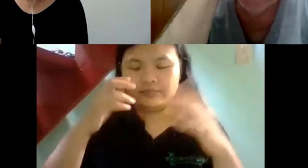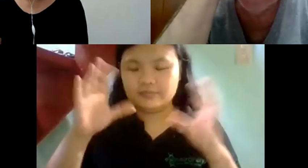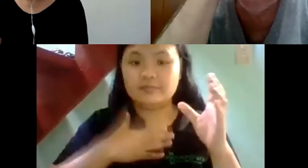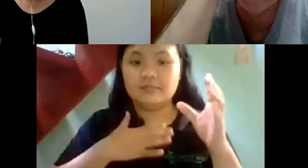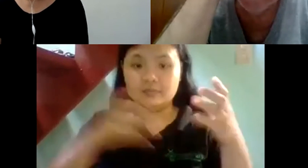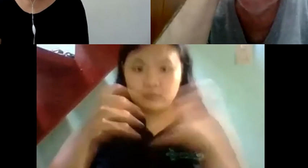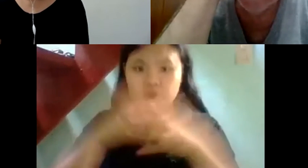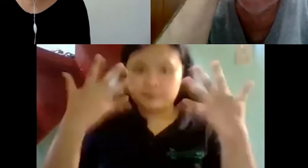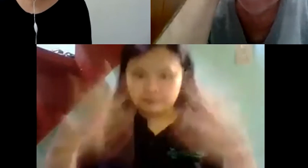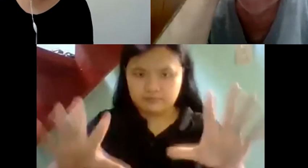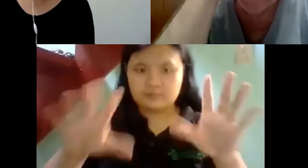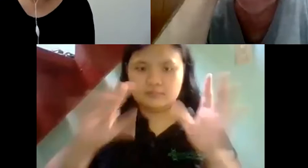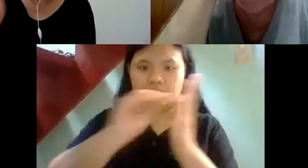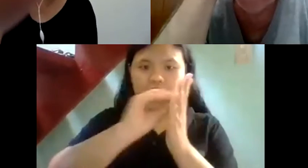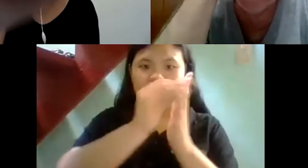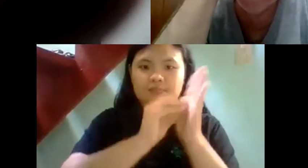For our group,